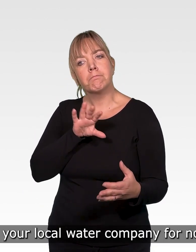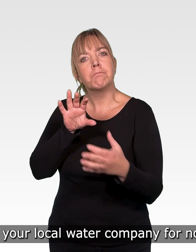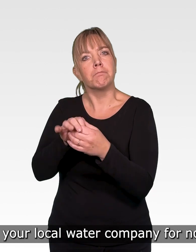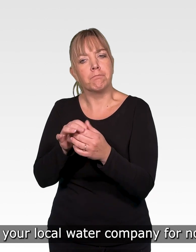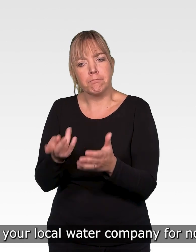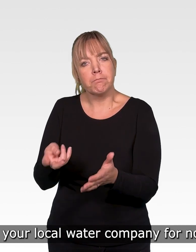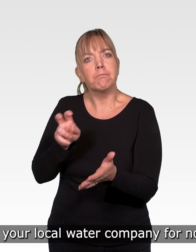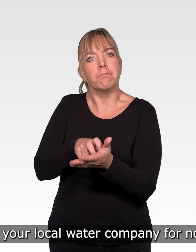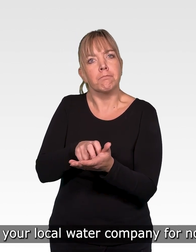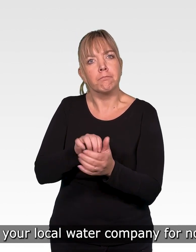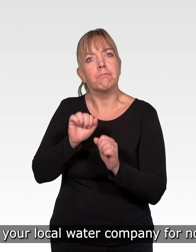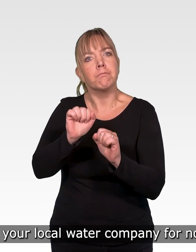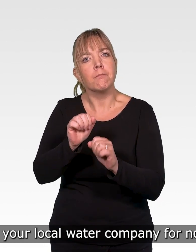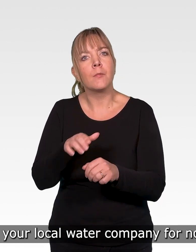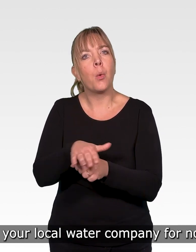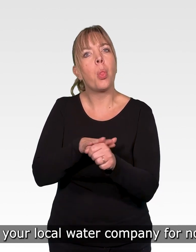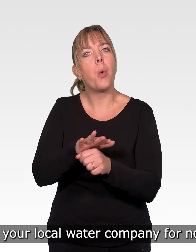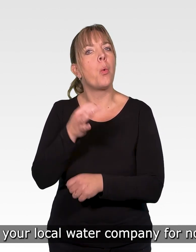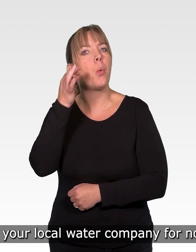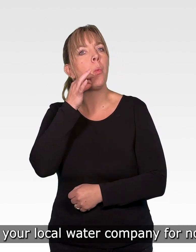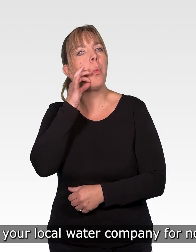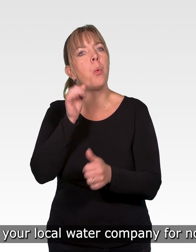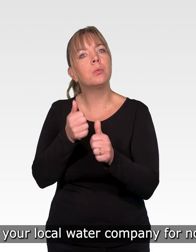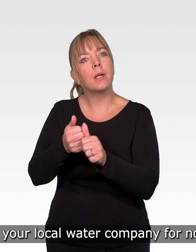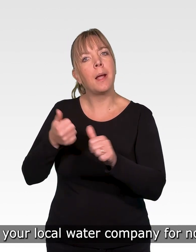Sign up with your local water company for notifications.